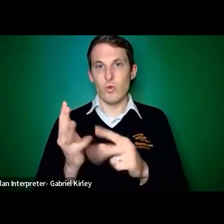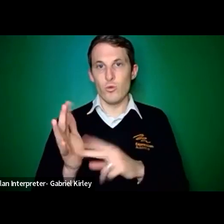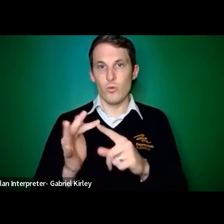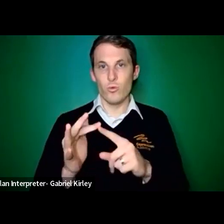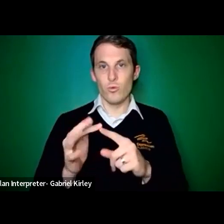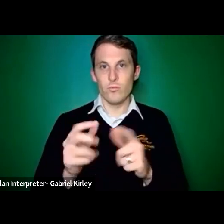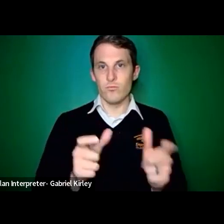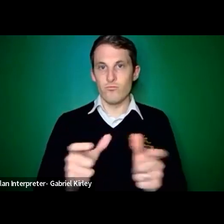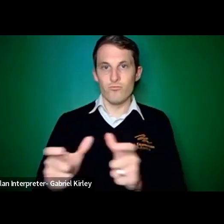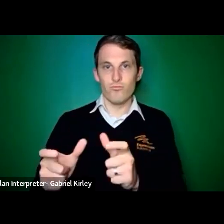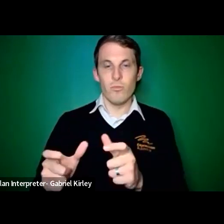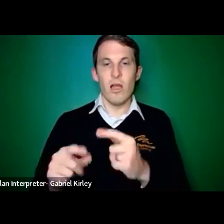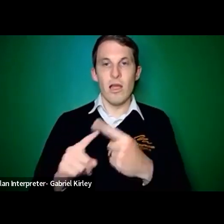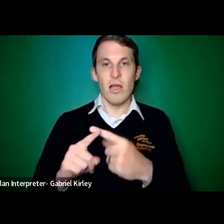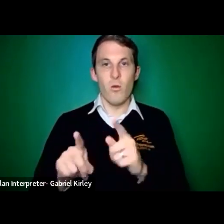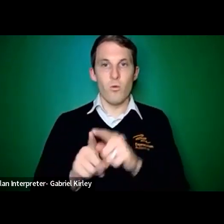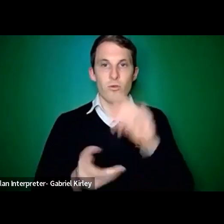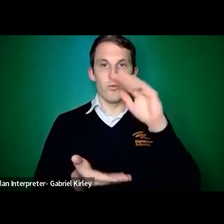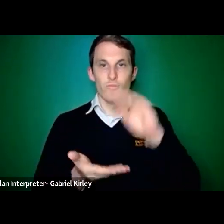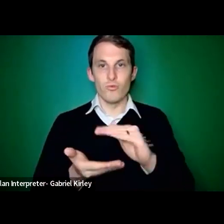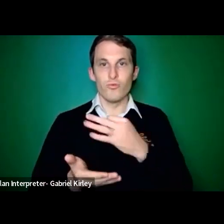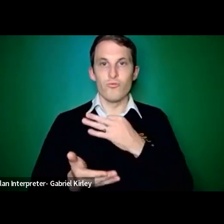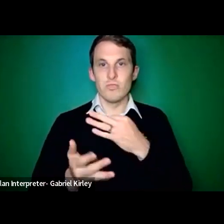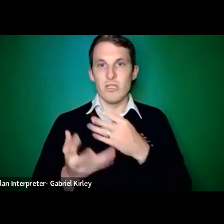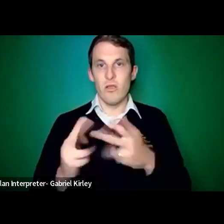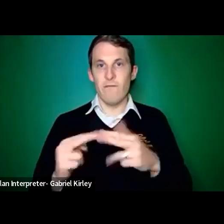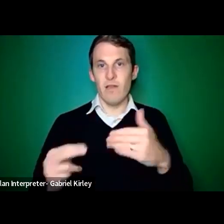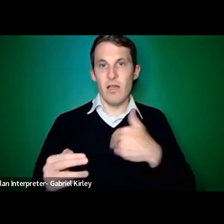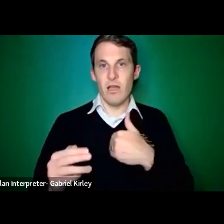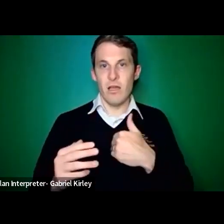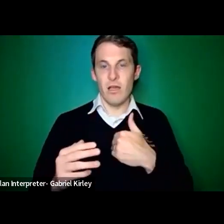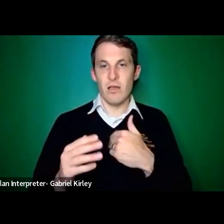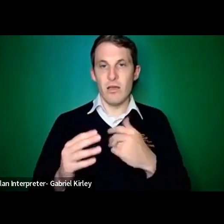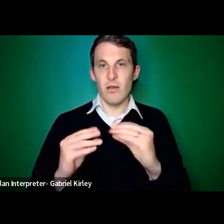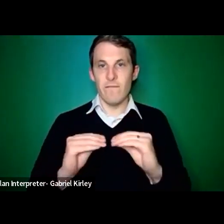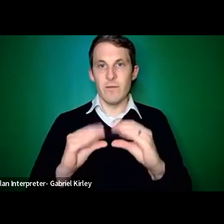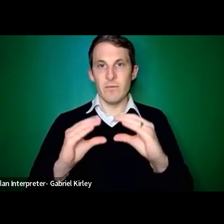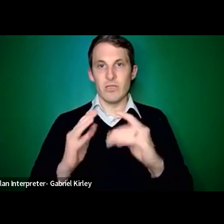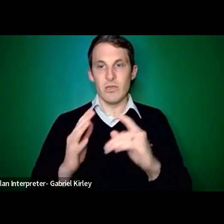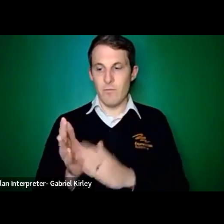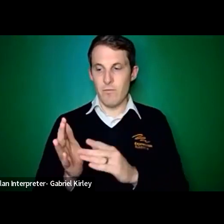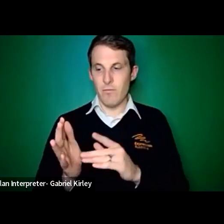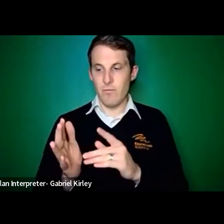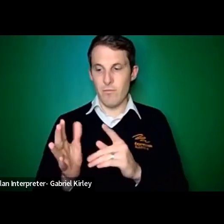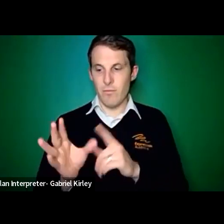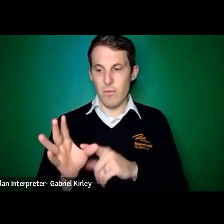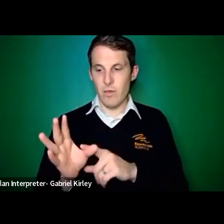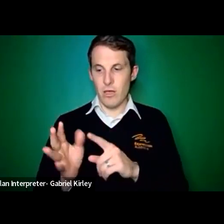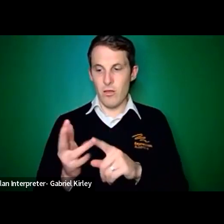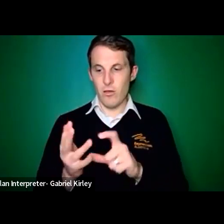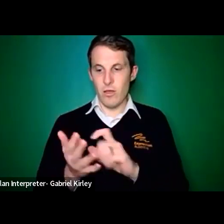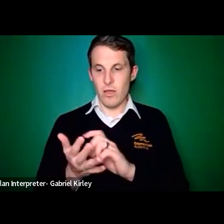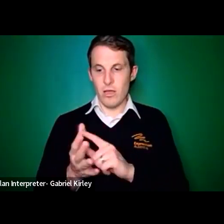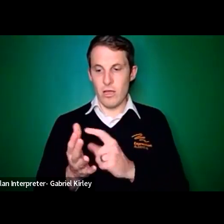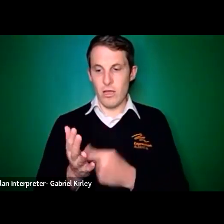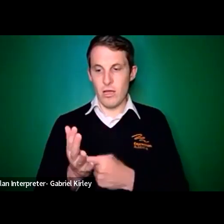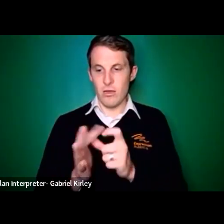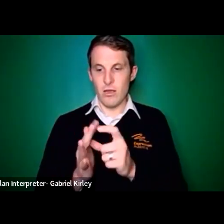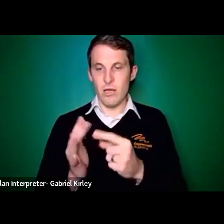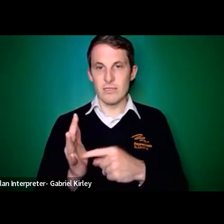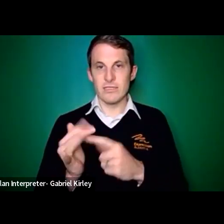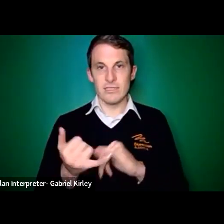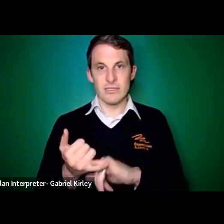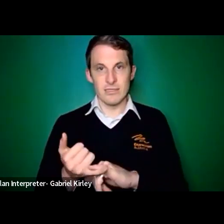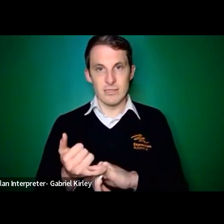risk of myocarditis if there is an increased risk there, because studies of adolescents and young adults with myocarditis have shown